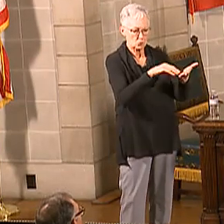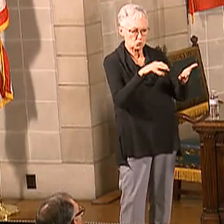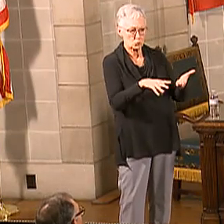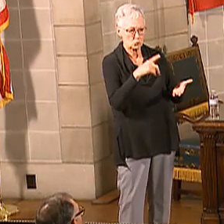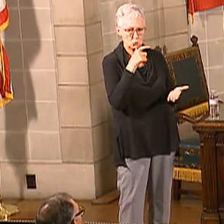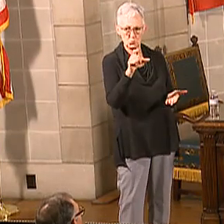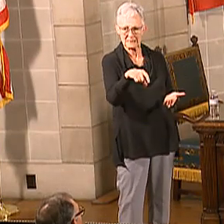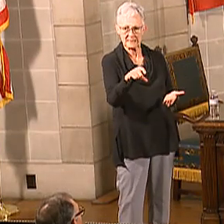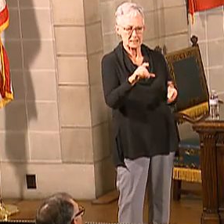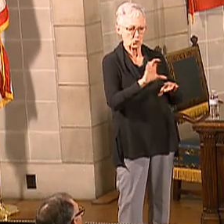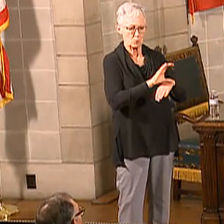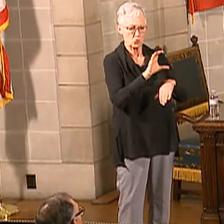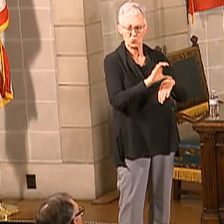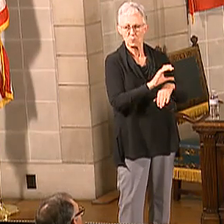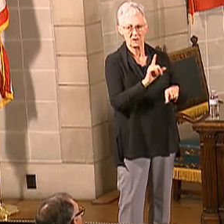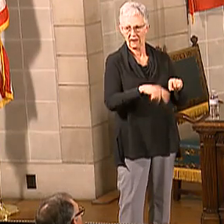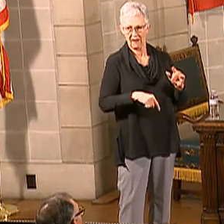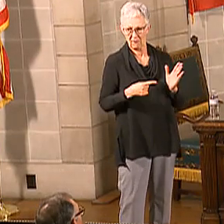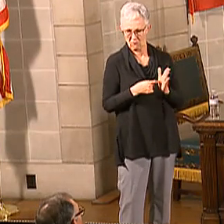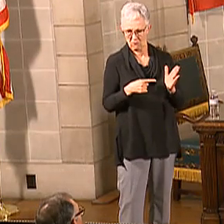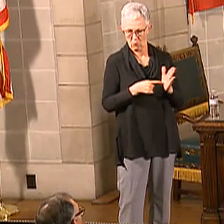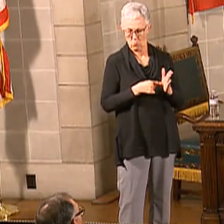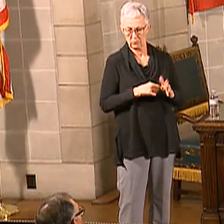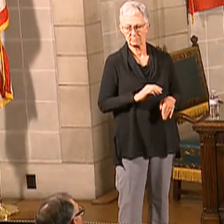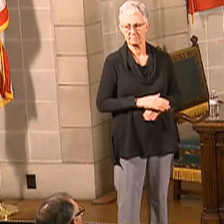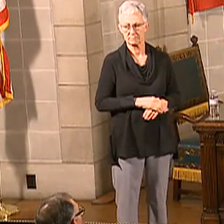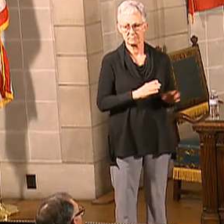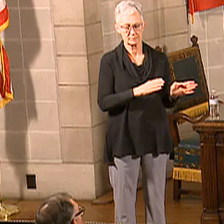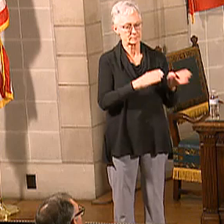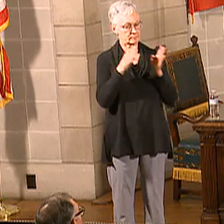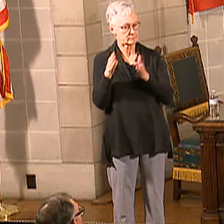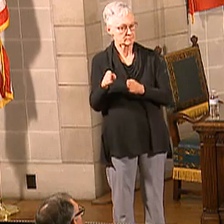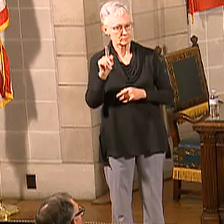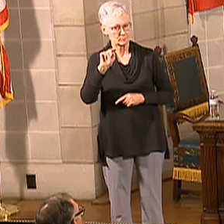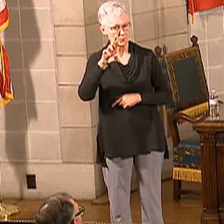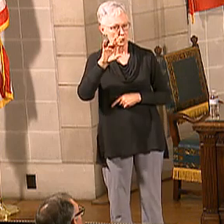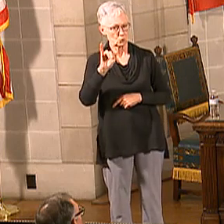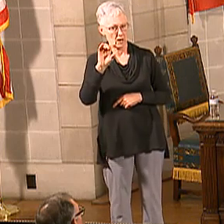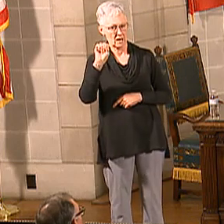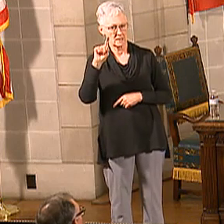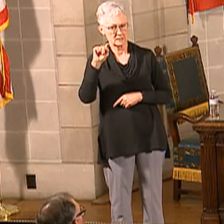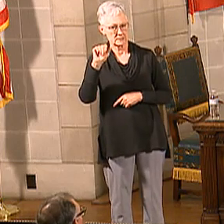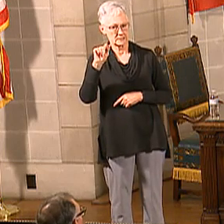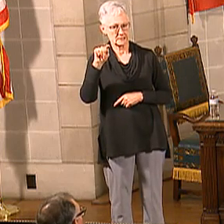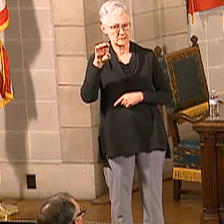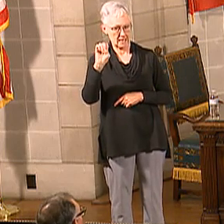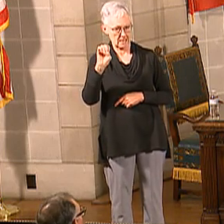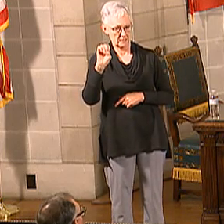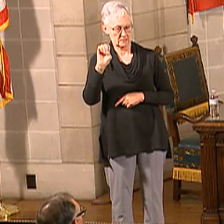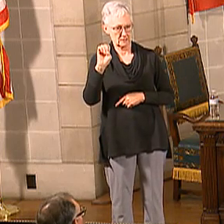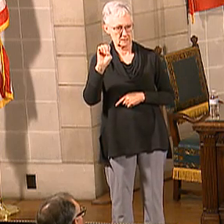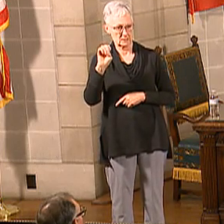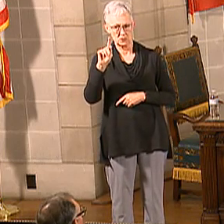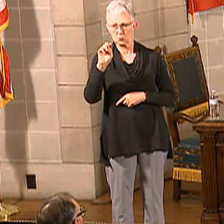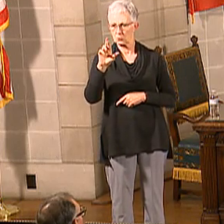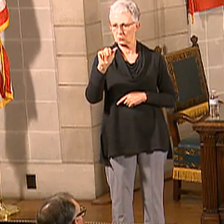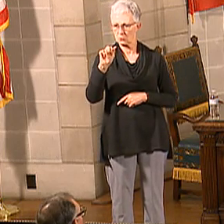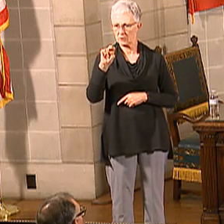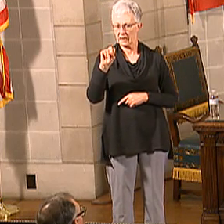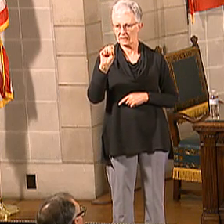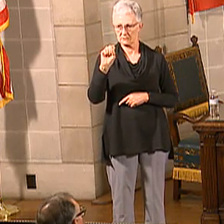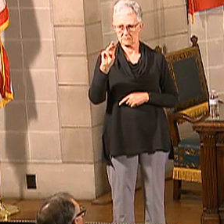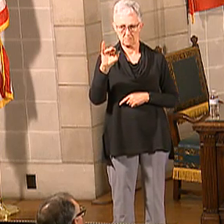need. I also need to thank Tri-State Generation Transmission and Association. They are our initial gift